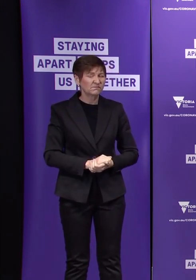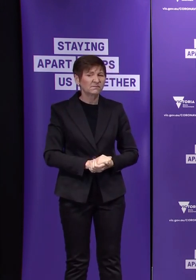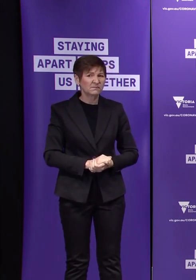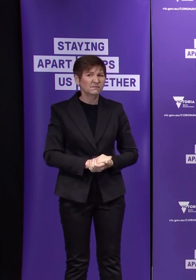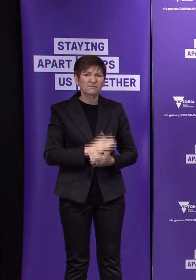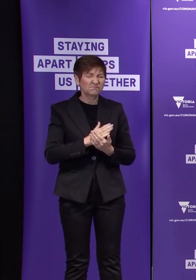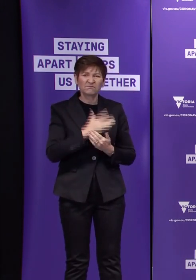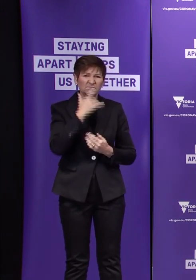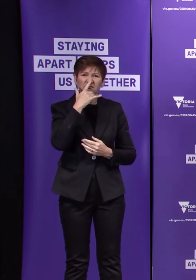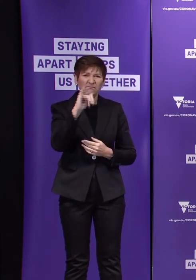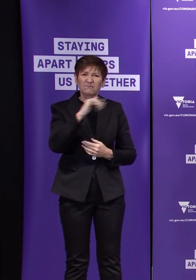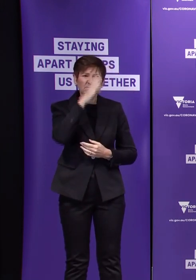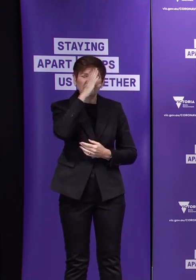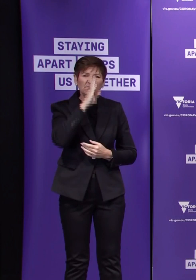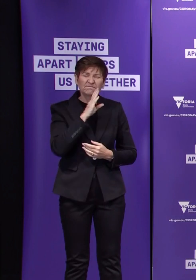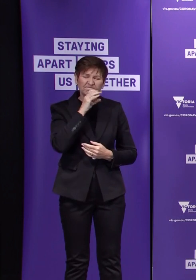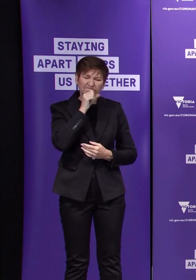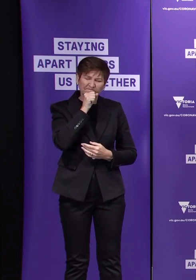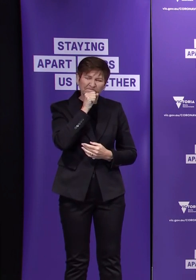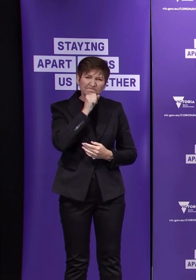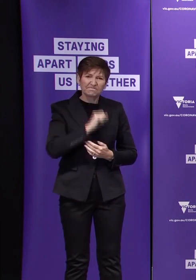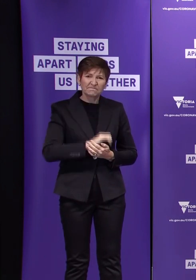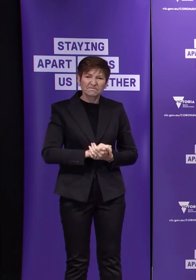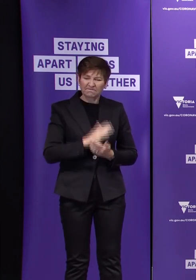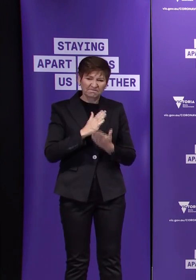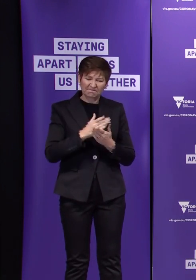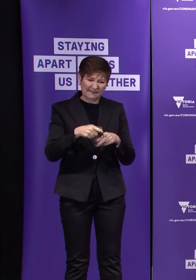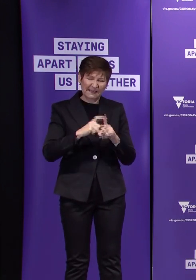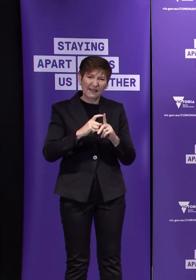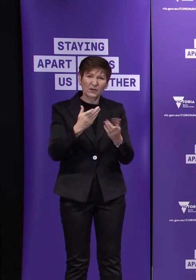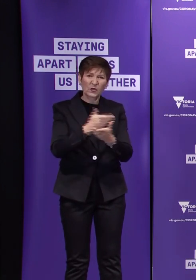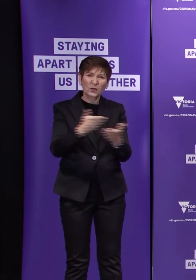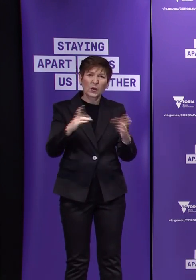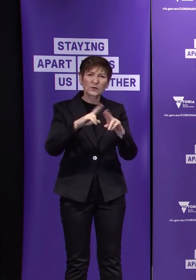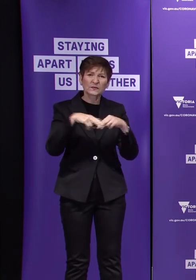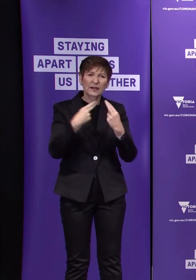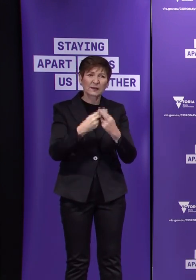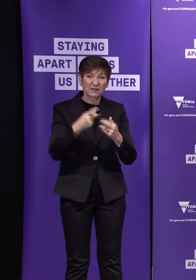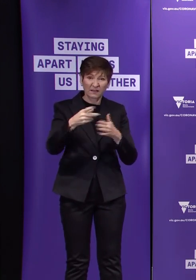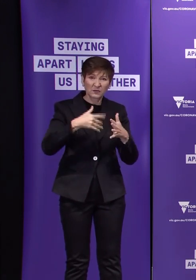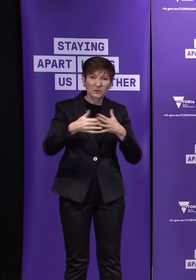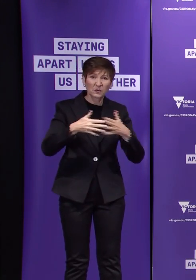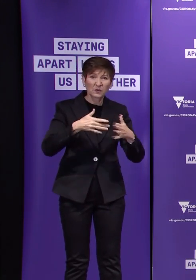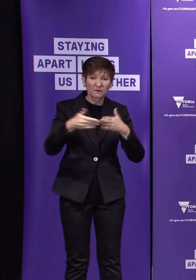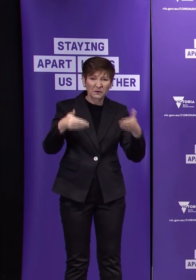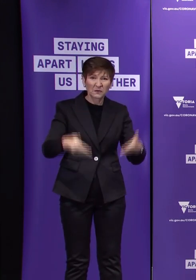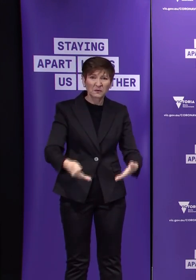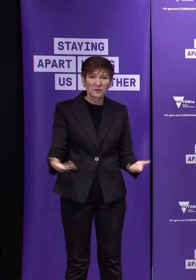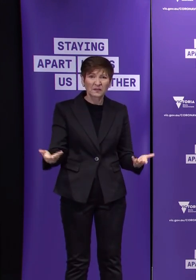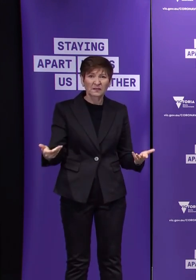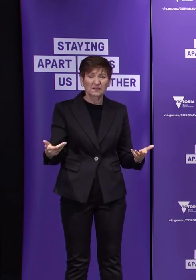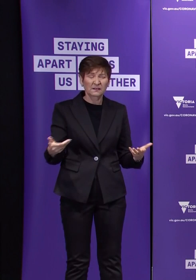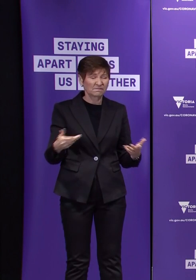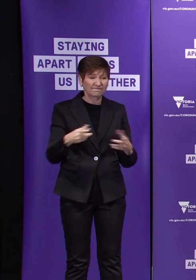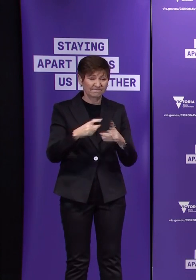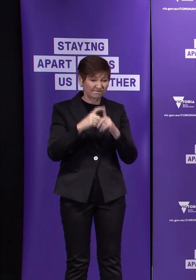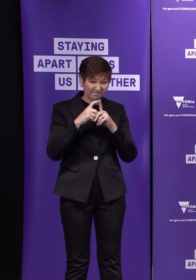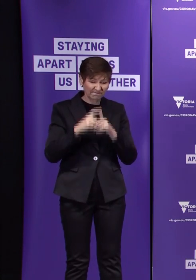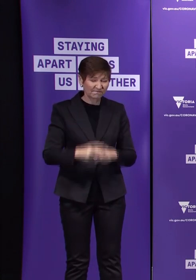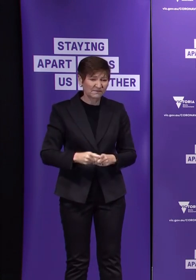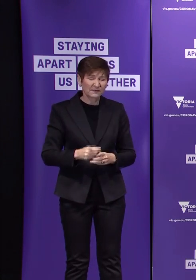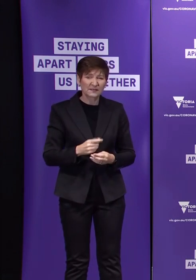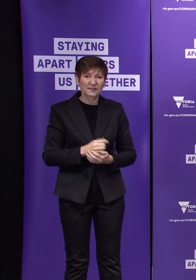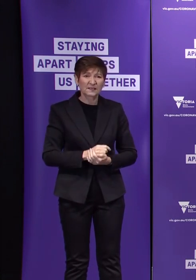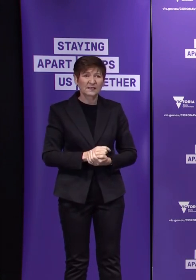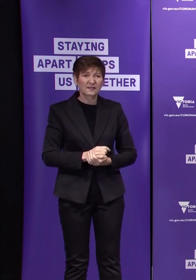them. This is really very, very challenging. I would again make the point though that whilst there are many